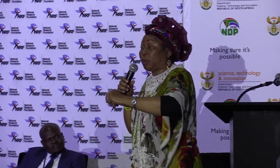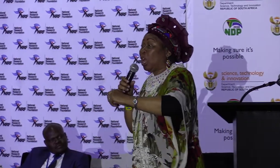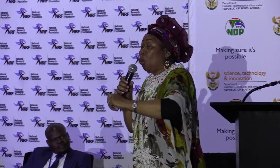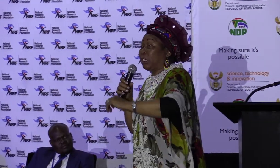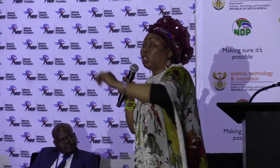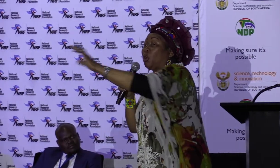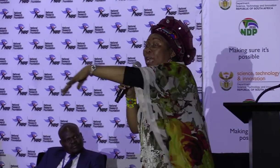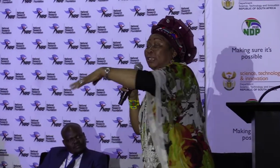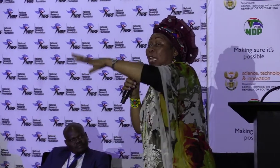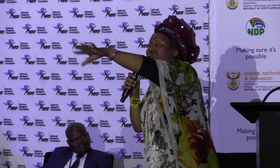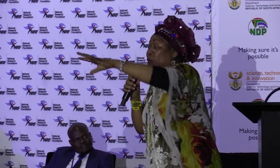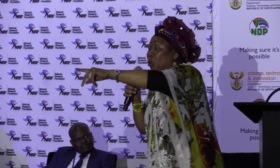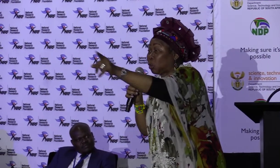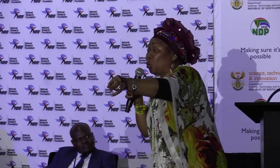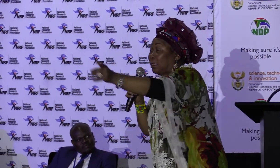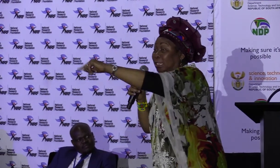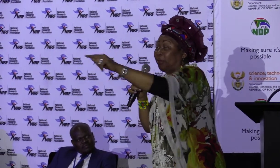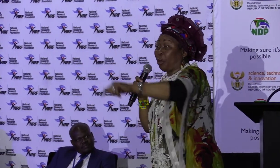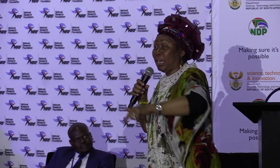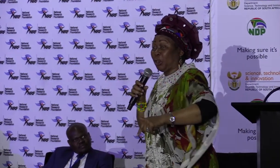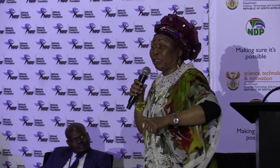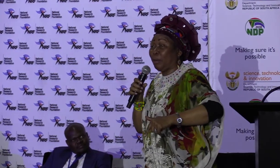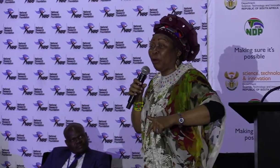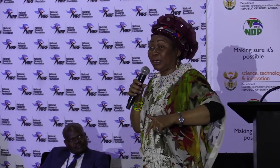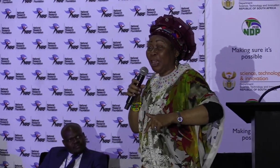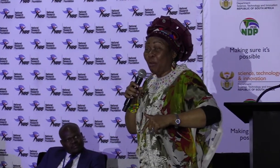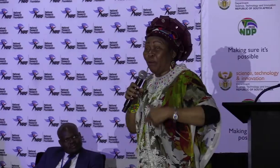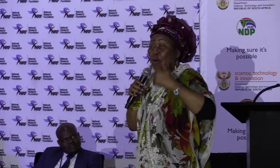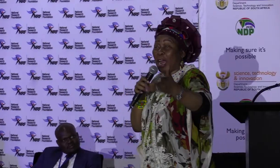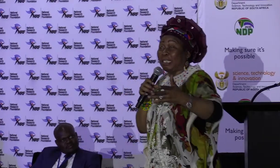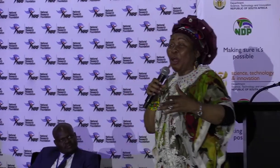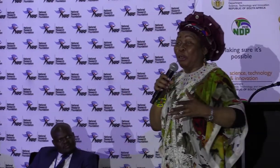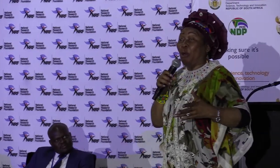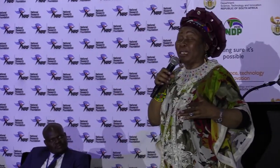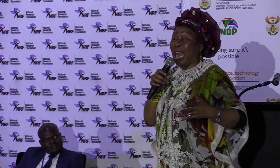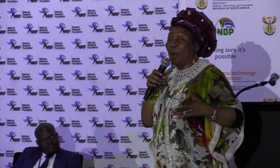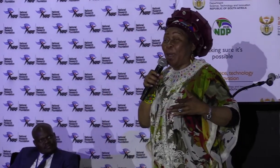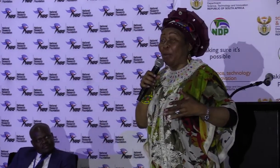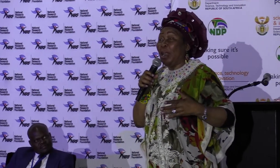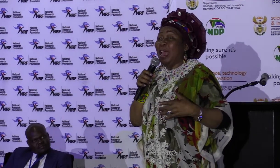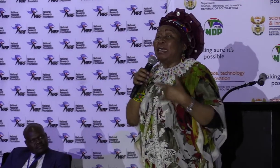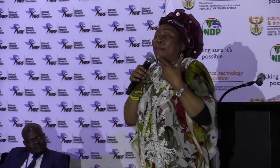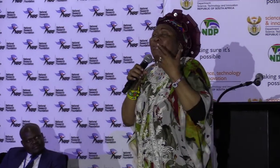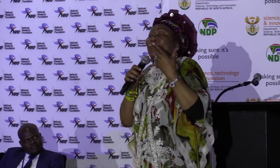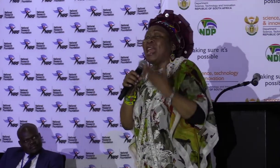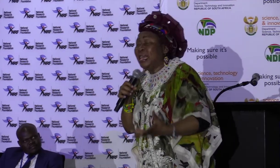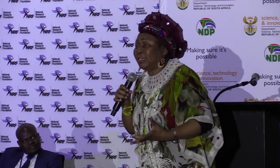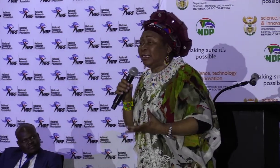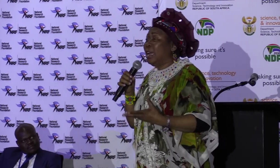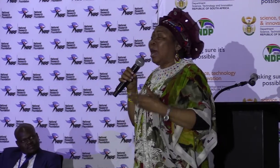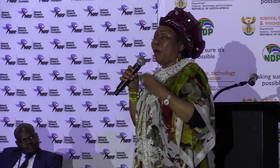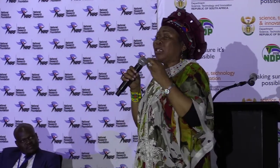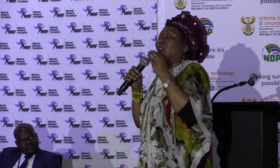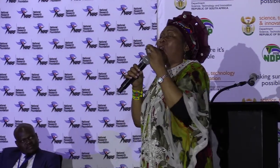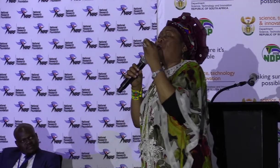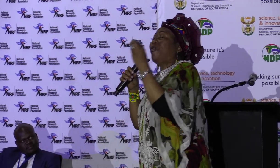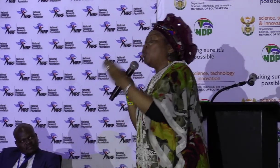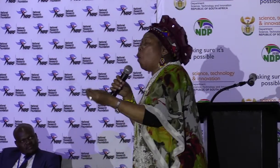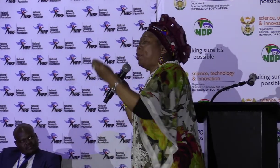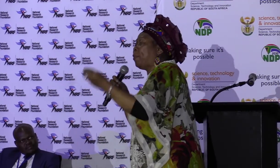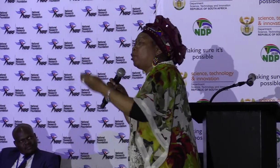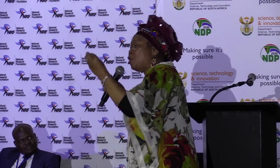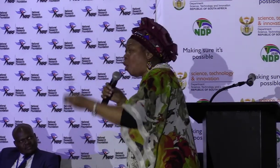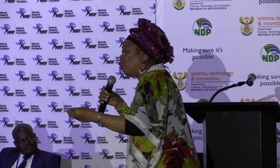done workshops with the students in those schools that Sivuyile talked about. We've worked with those young people. And I'm amazed about